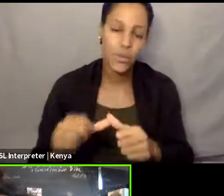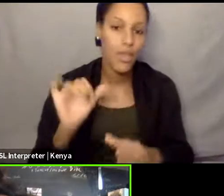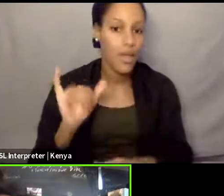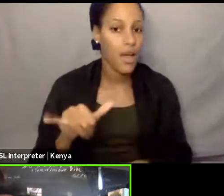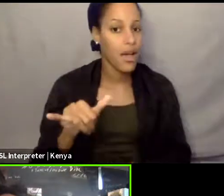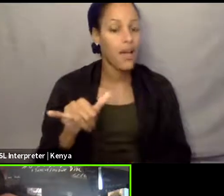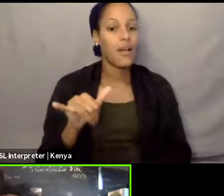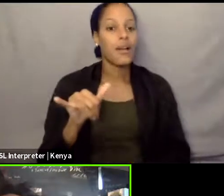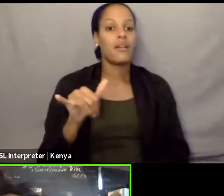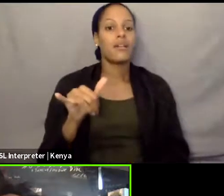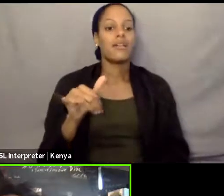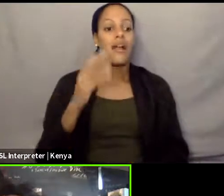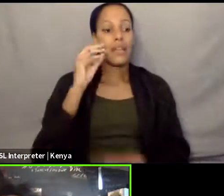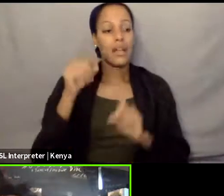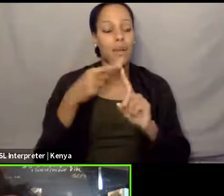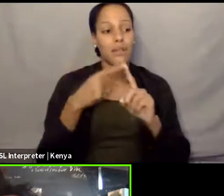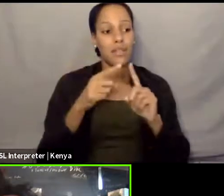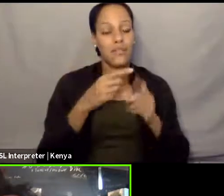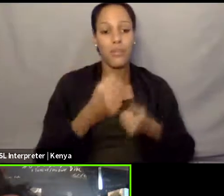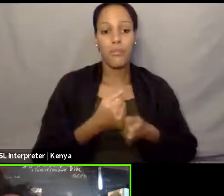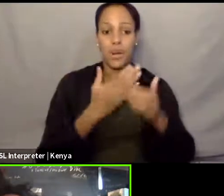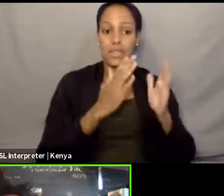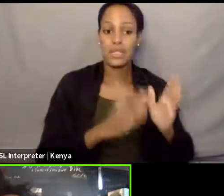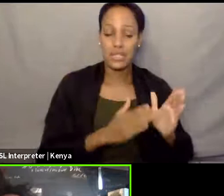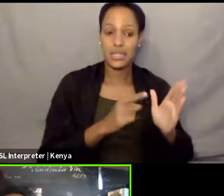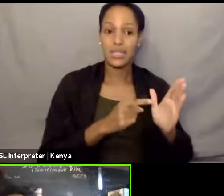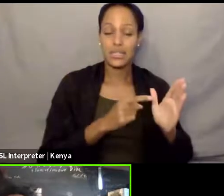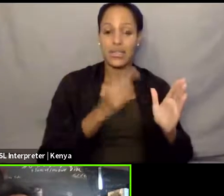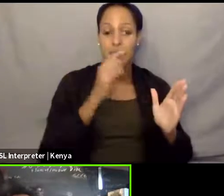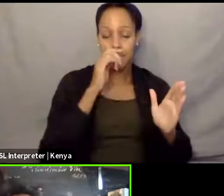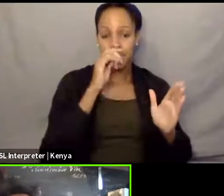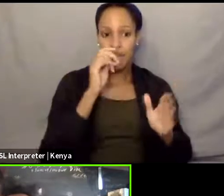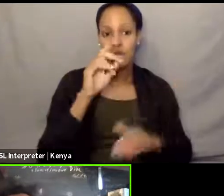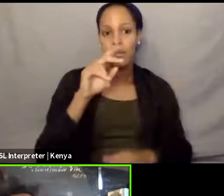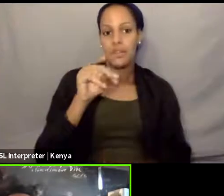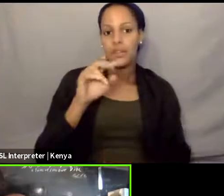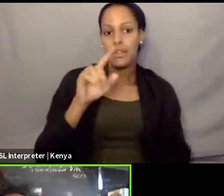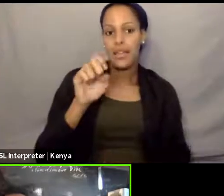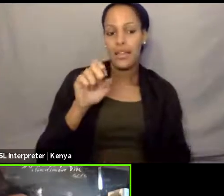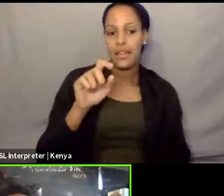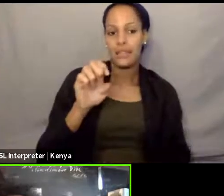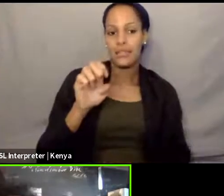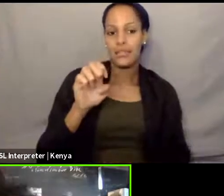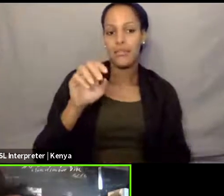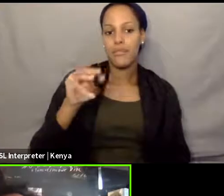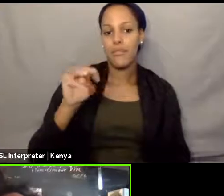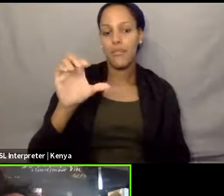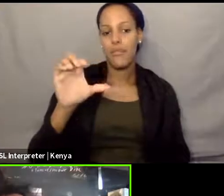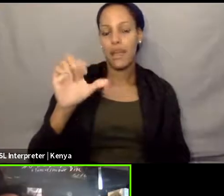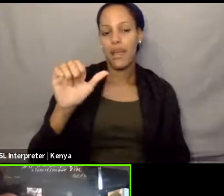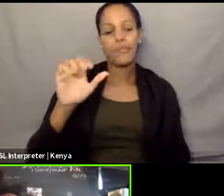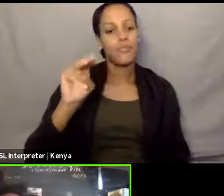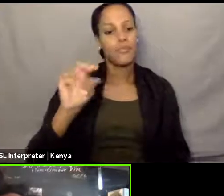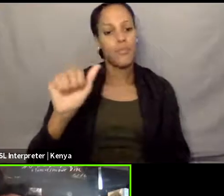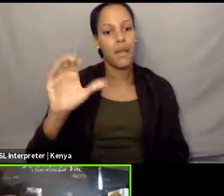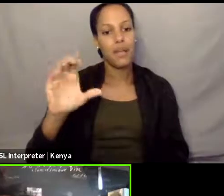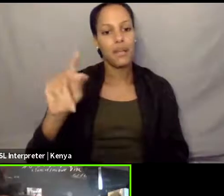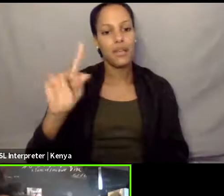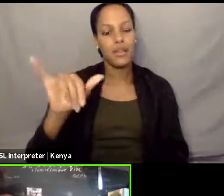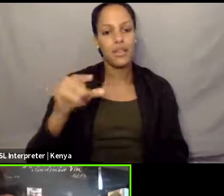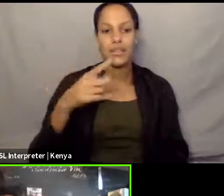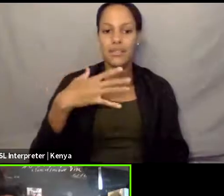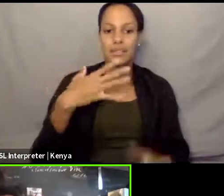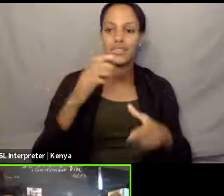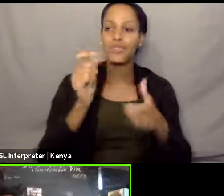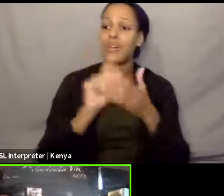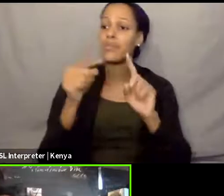you know, I think of some poets, I actually think of it in terms of poets, like Nate Mackey writes kind of things that are just going on, or